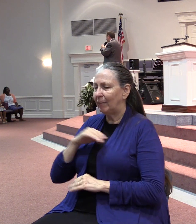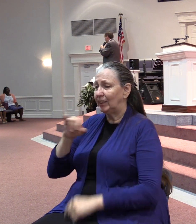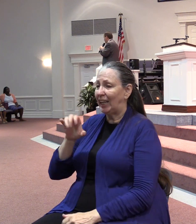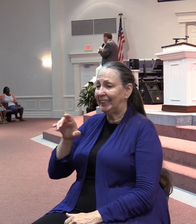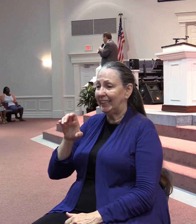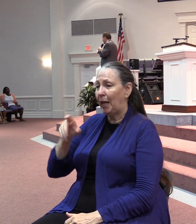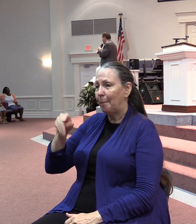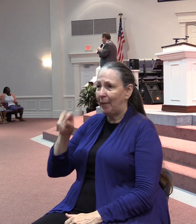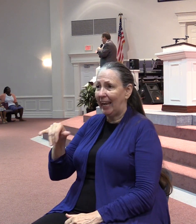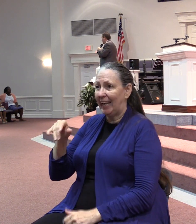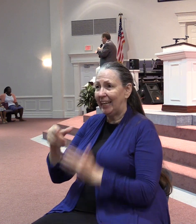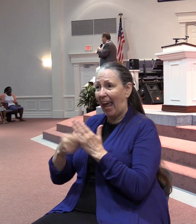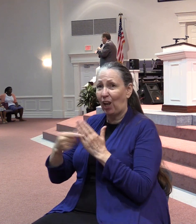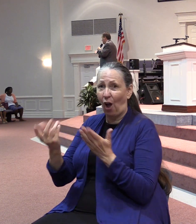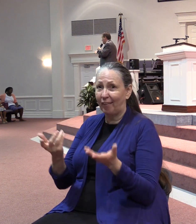JCPenney catalog.